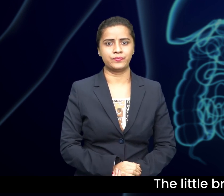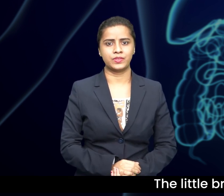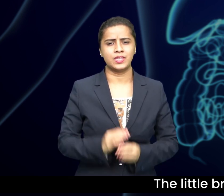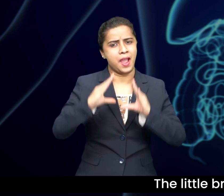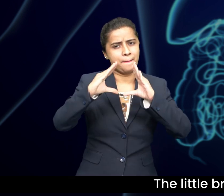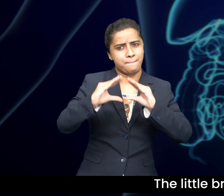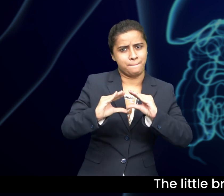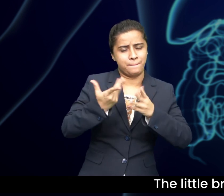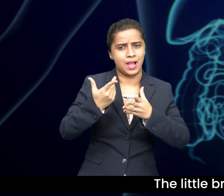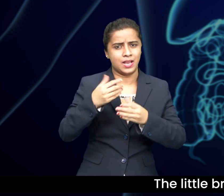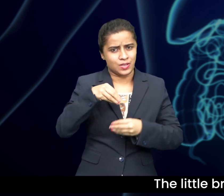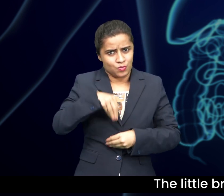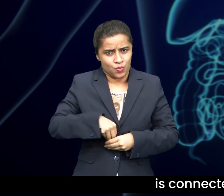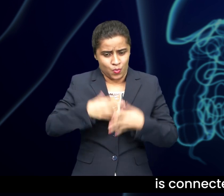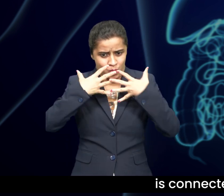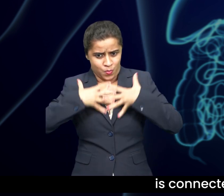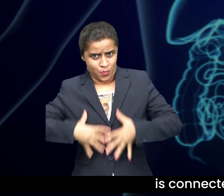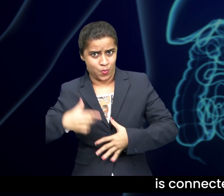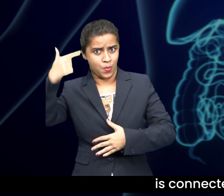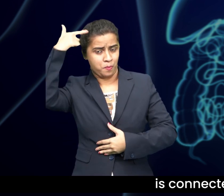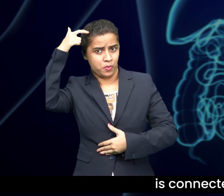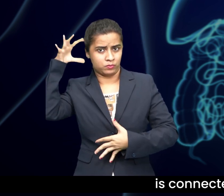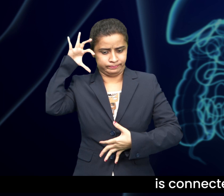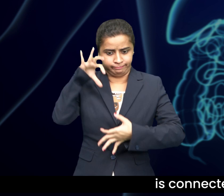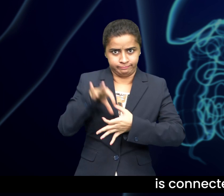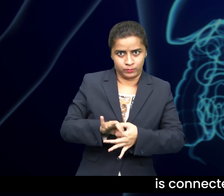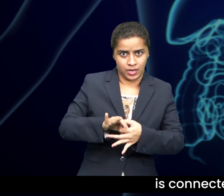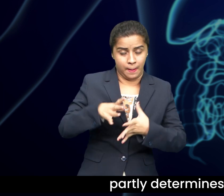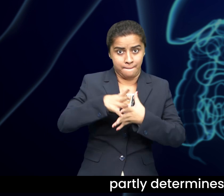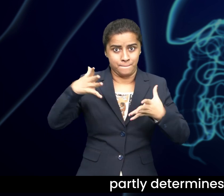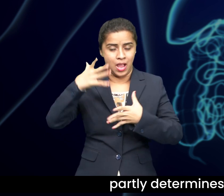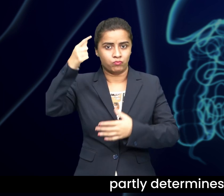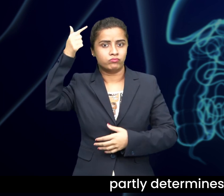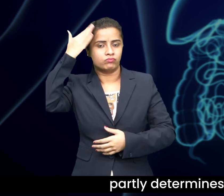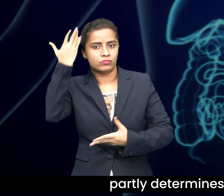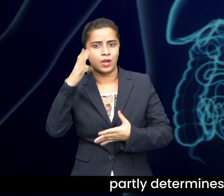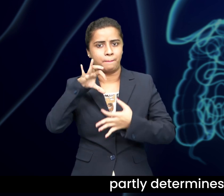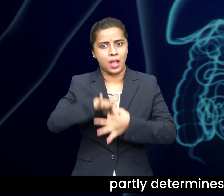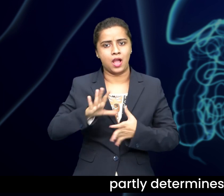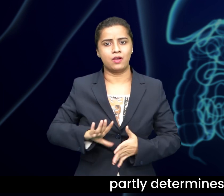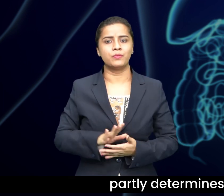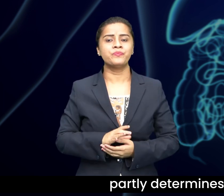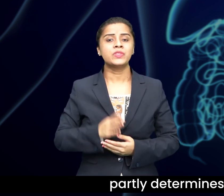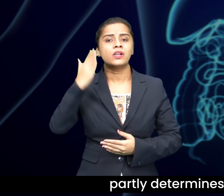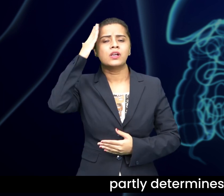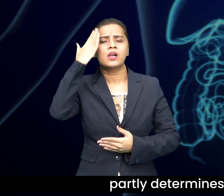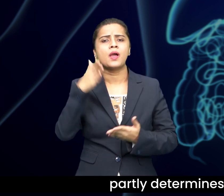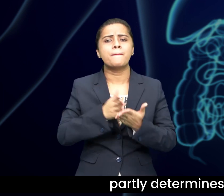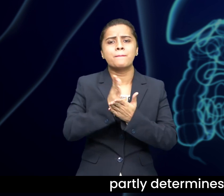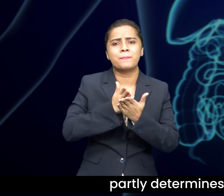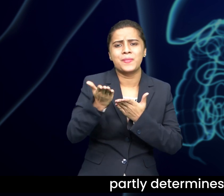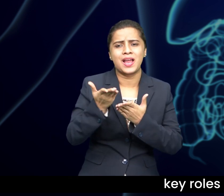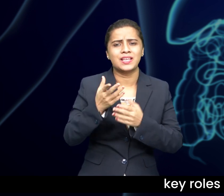The little brain of the inner body is connected with the big brain, partly determines our mental state